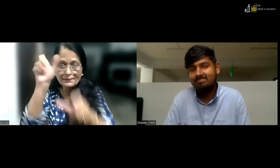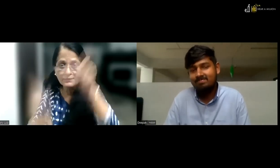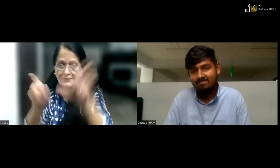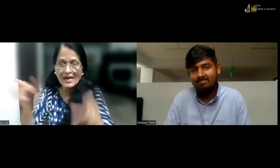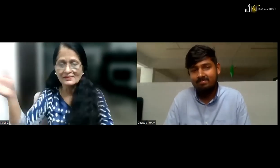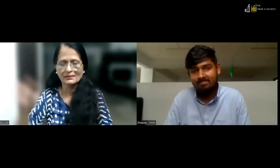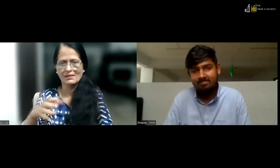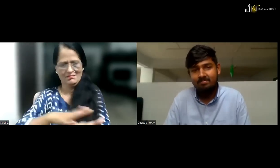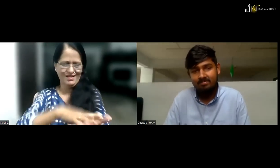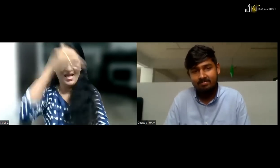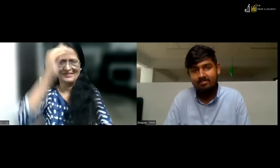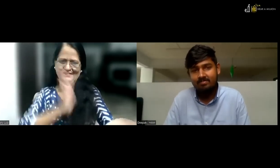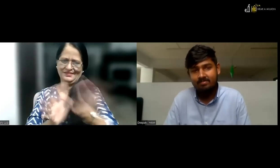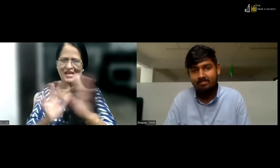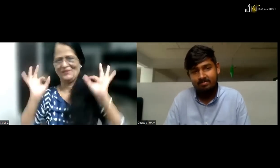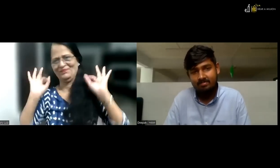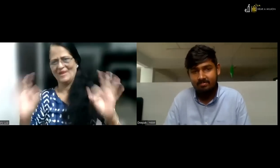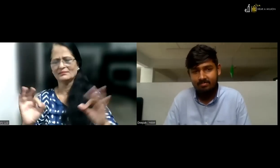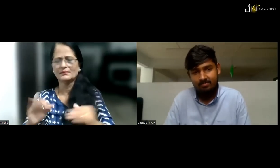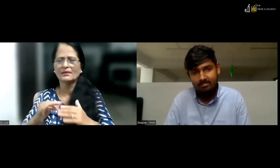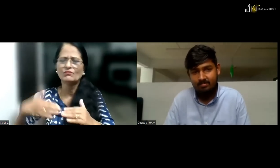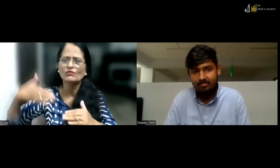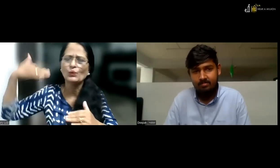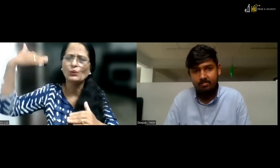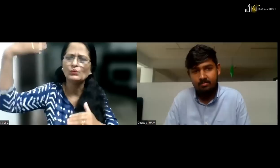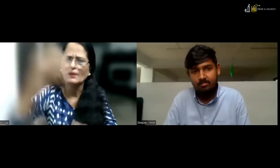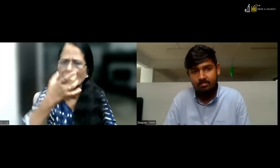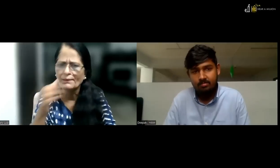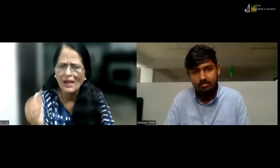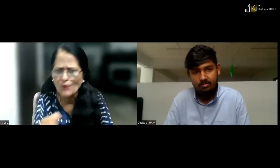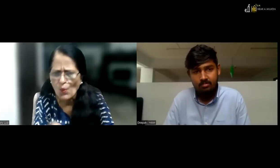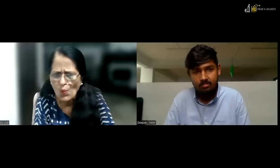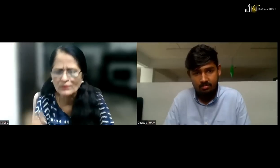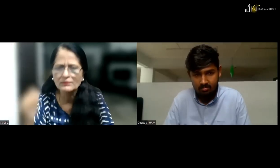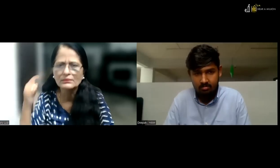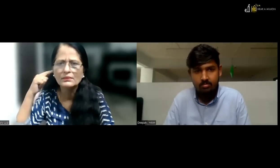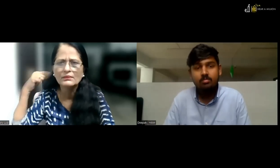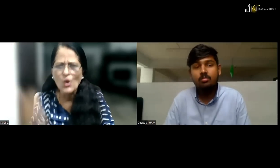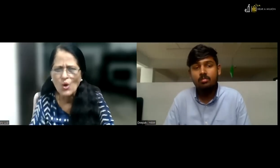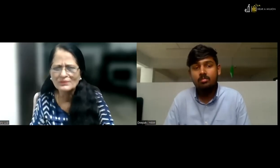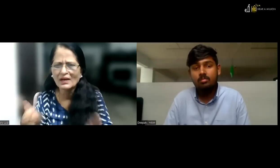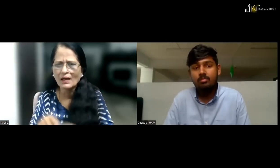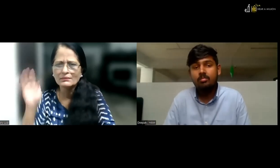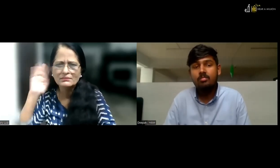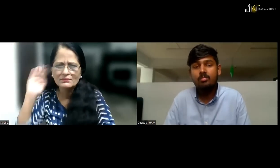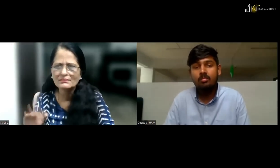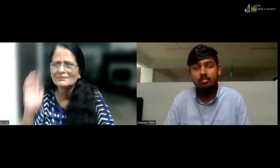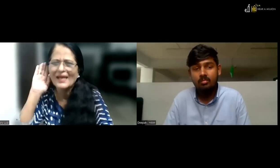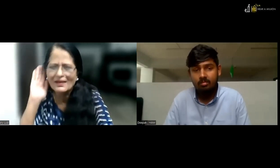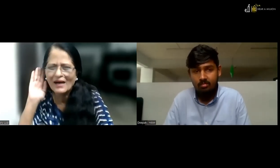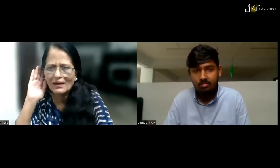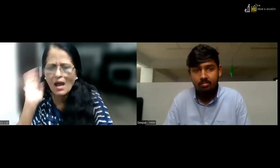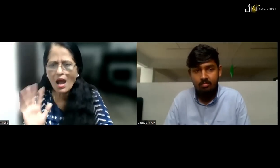knowledge of sign language, they can fill up the form. The hearing persons who are good into sign language, like whether they are senior